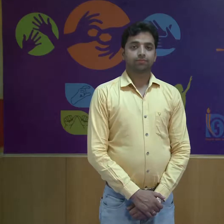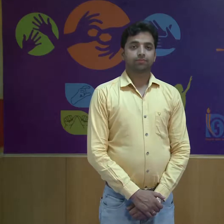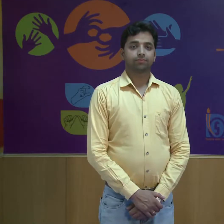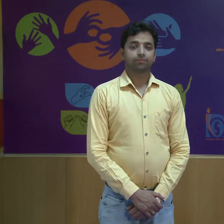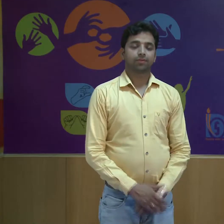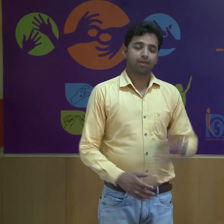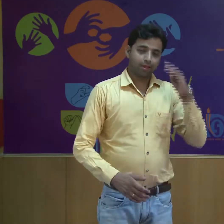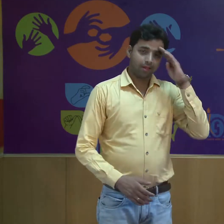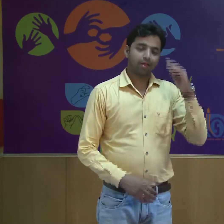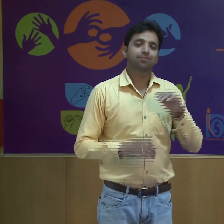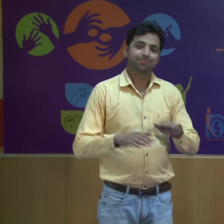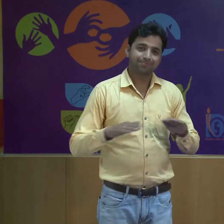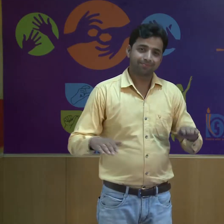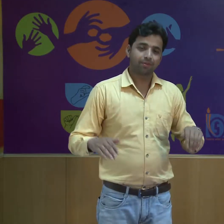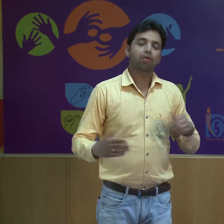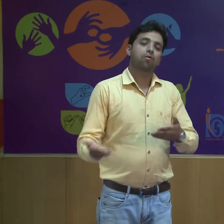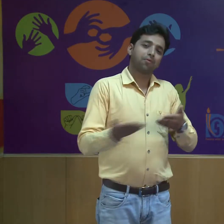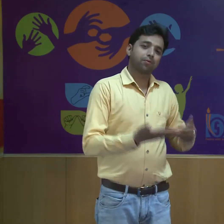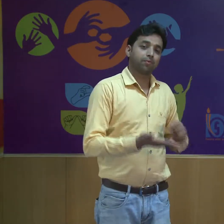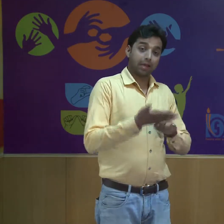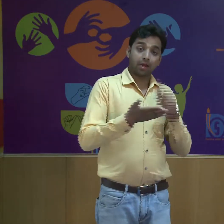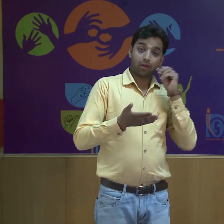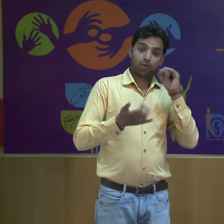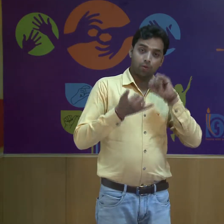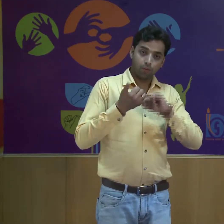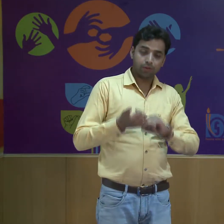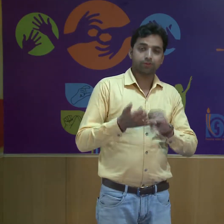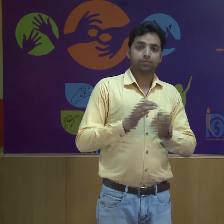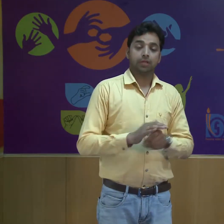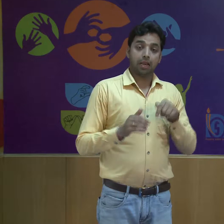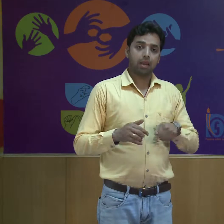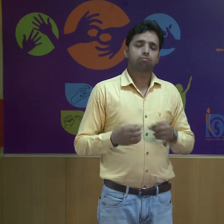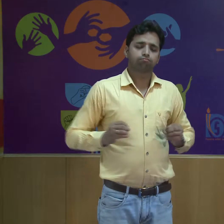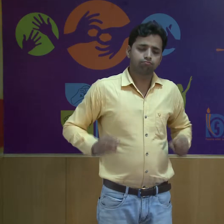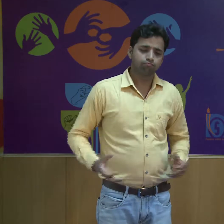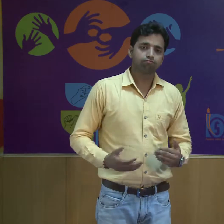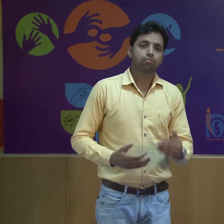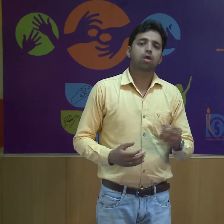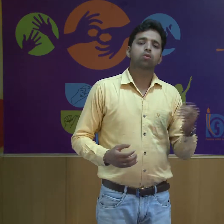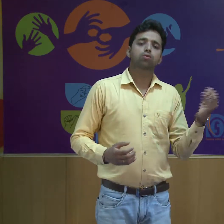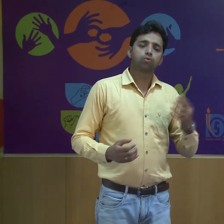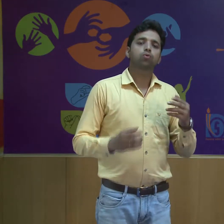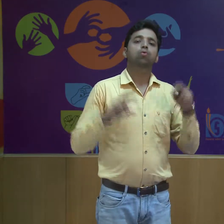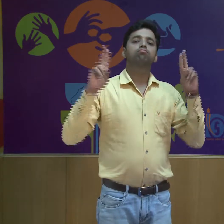Hello learners, welcome to NIOS. Let us start a new chapter today